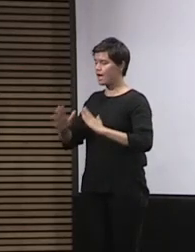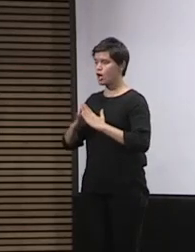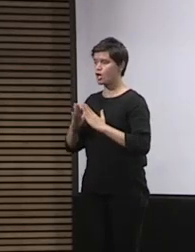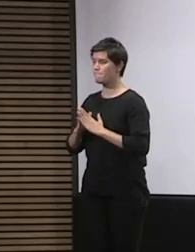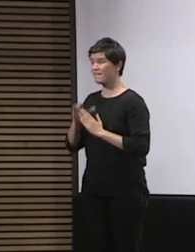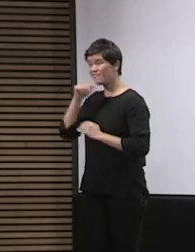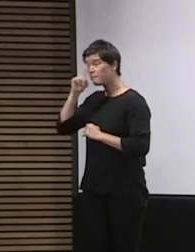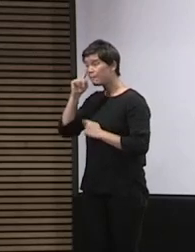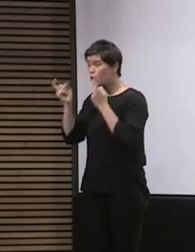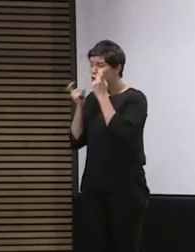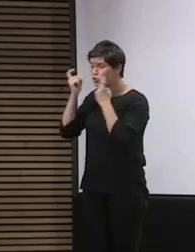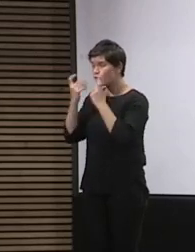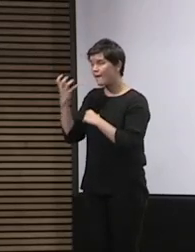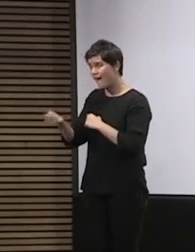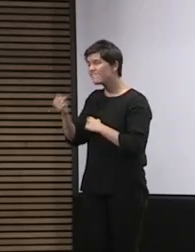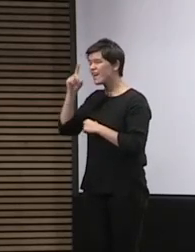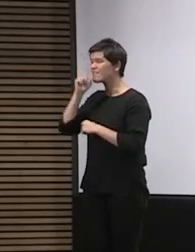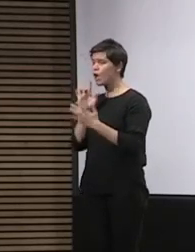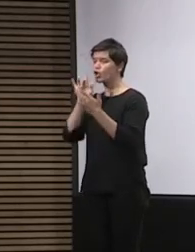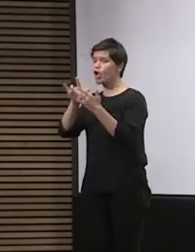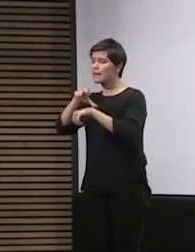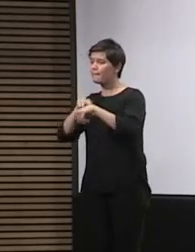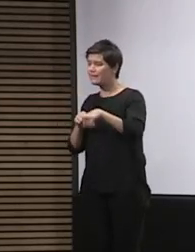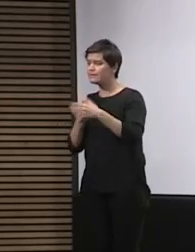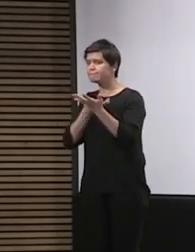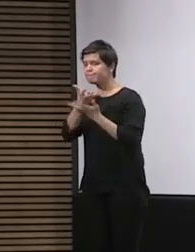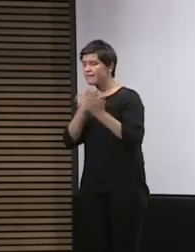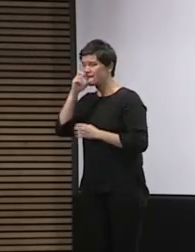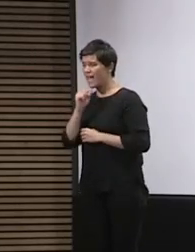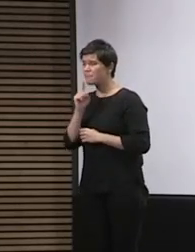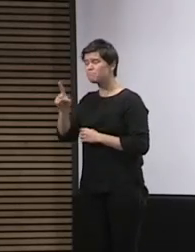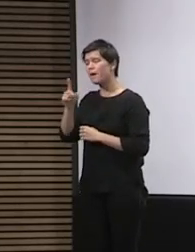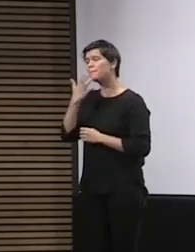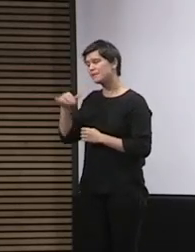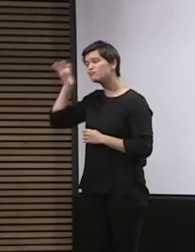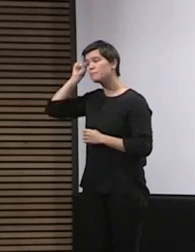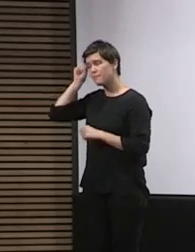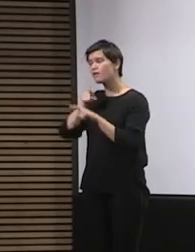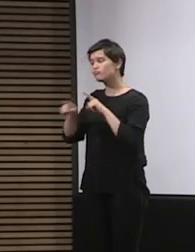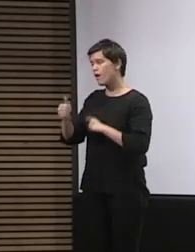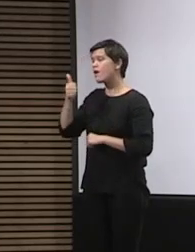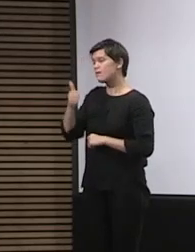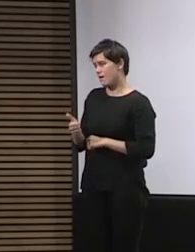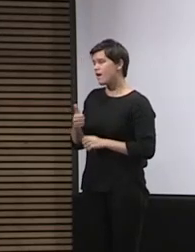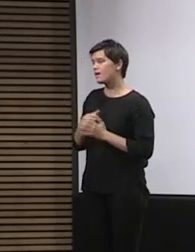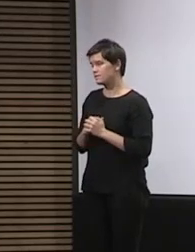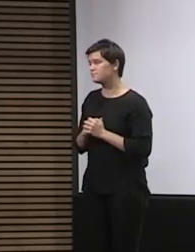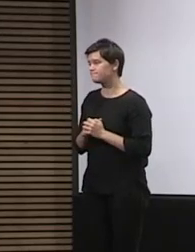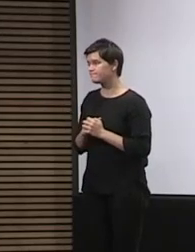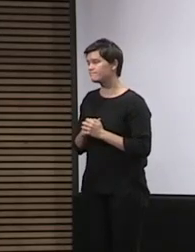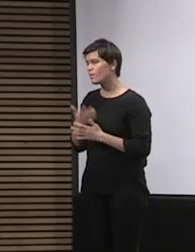they can be addressed and worked through with local police, but in the meantime, let's just really try and make sure that we're coming across